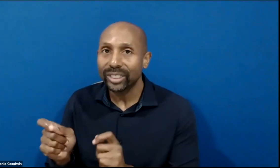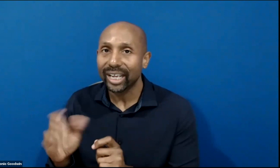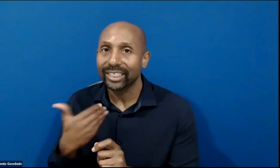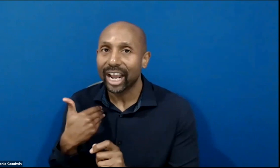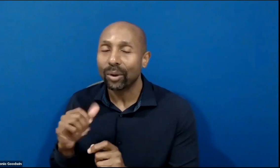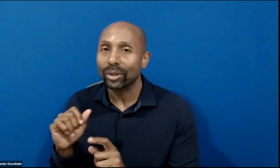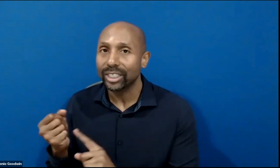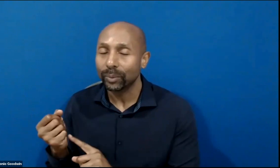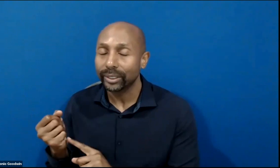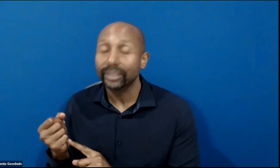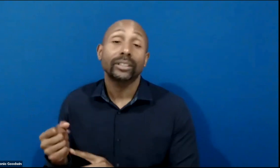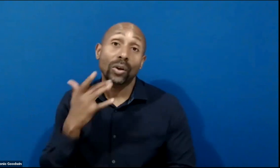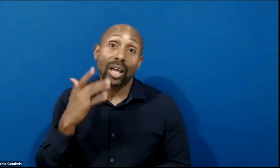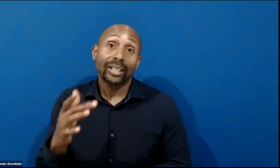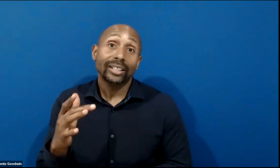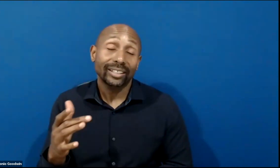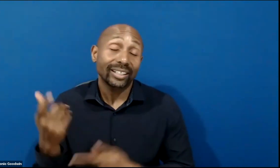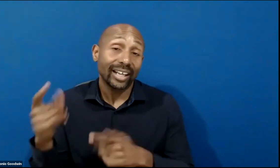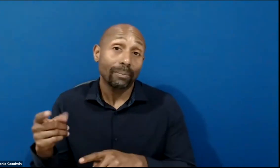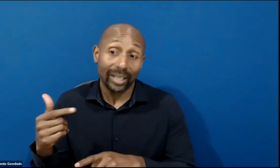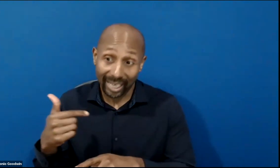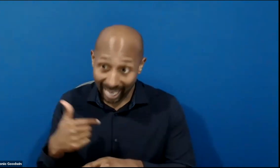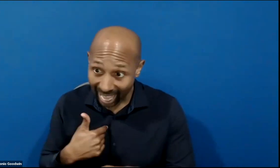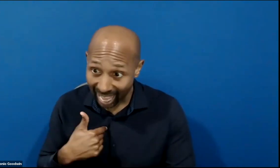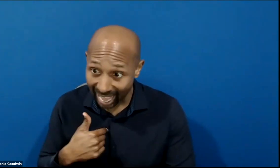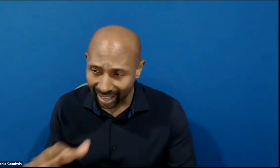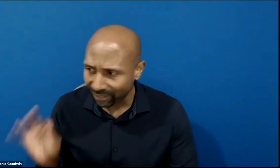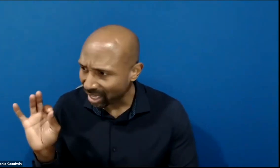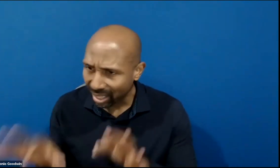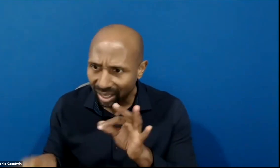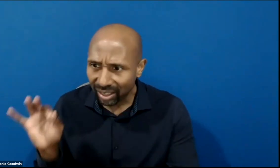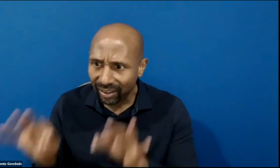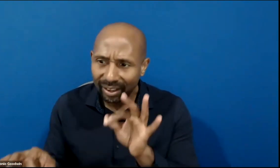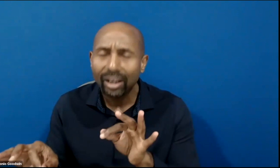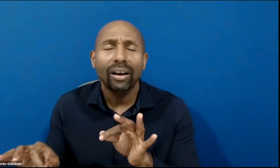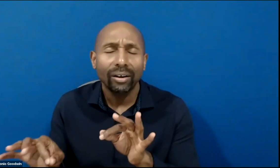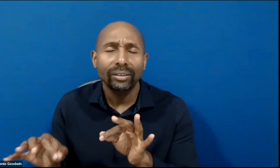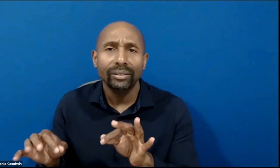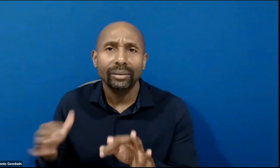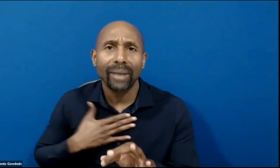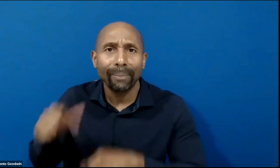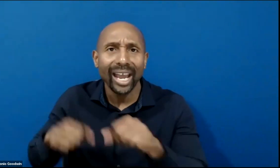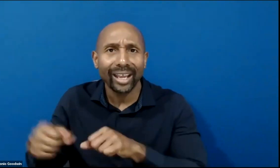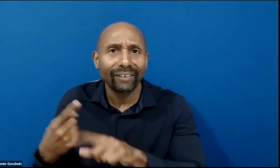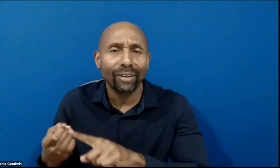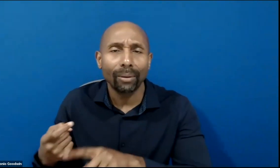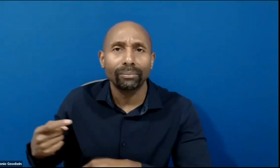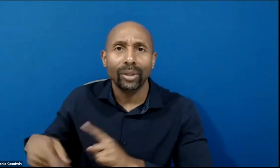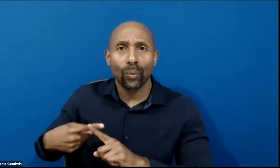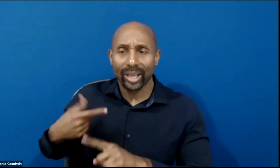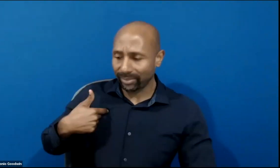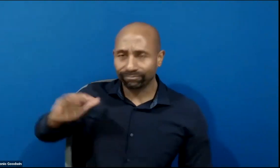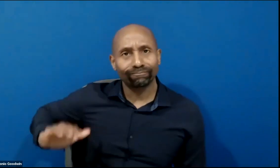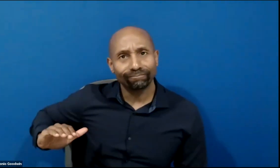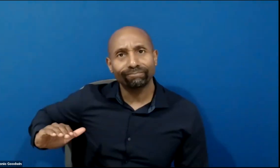refound bicycles. I had left bicycles from childhood when, and in my adolescent